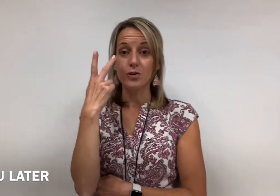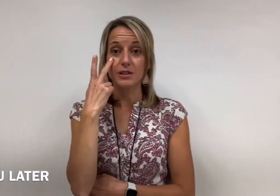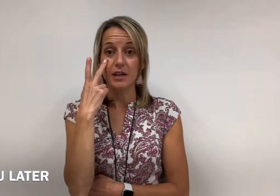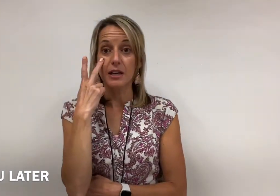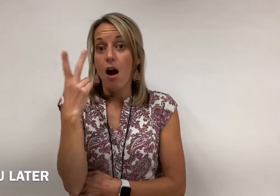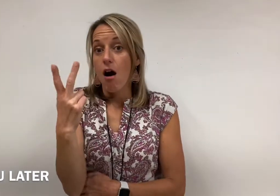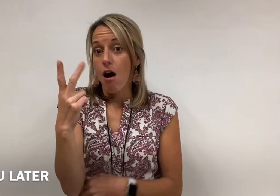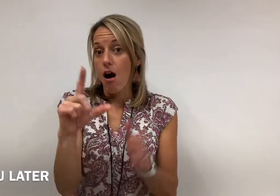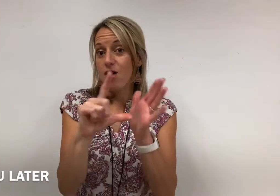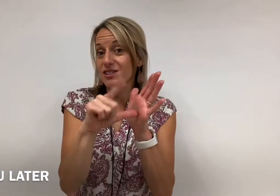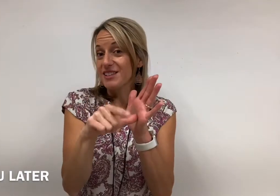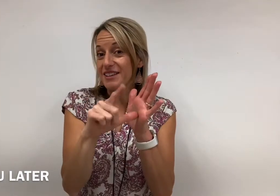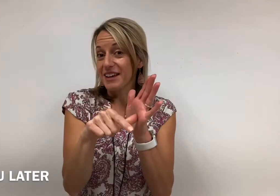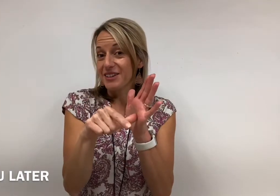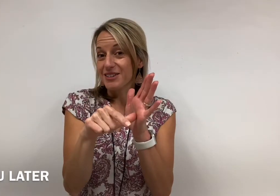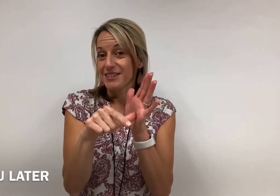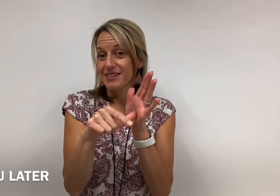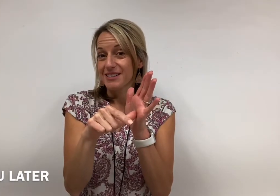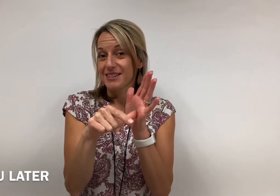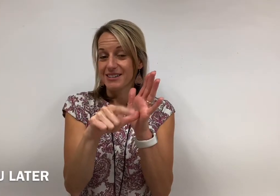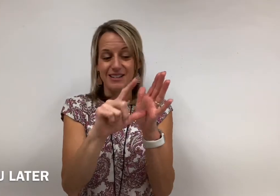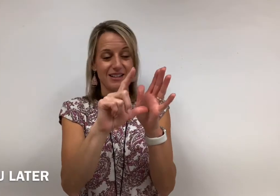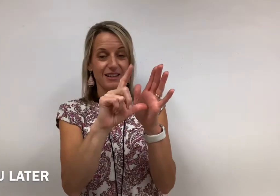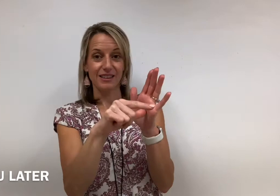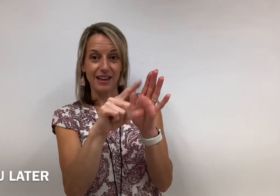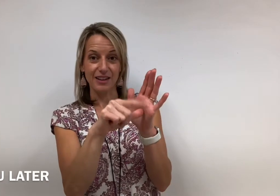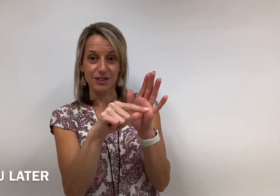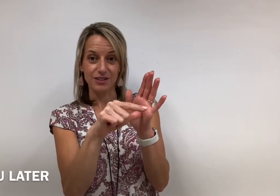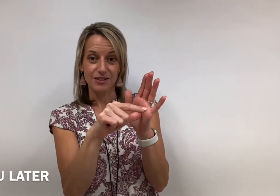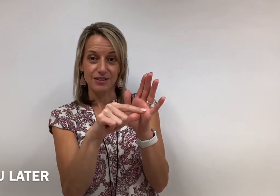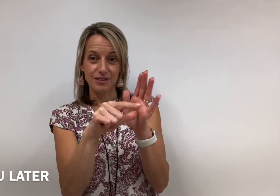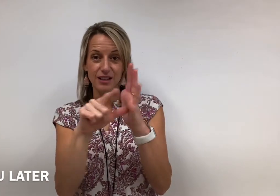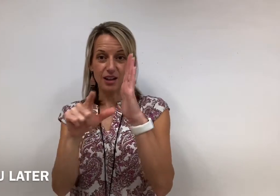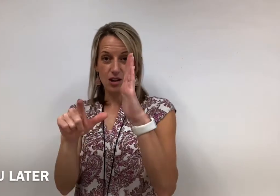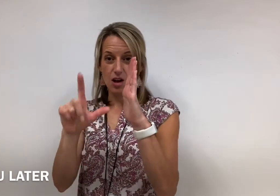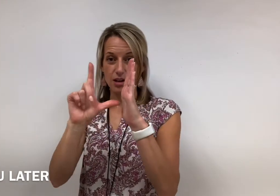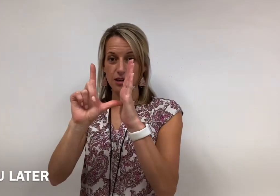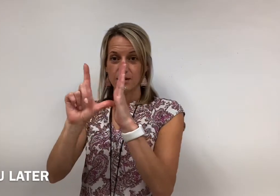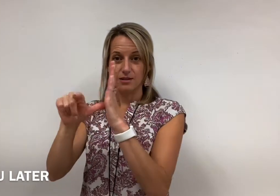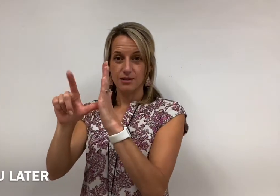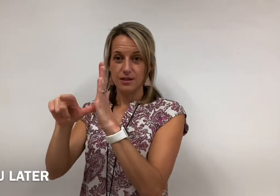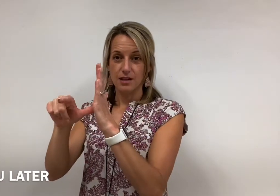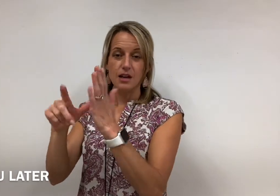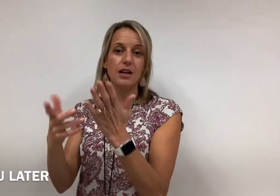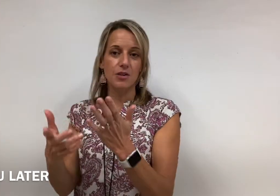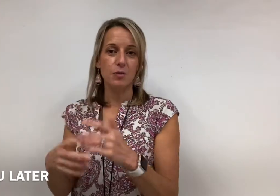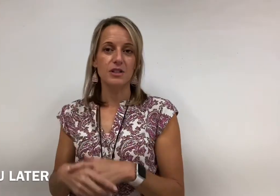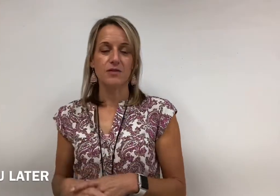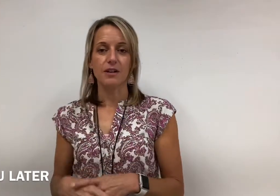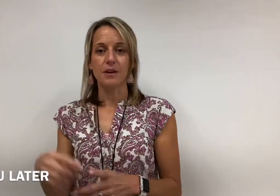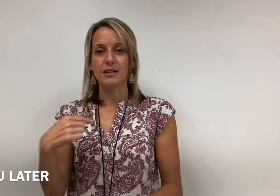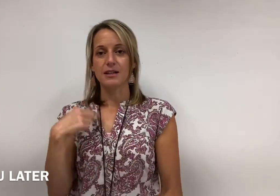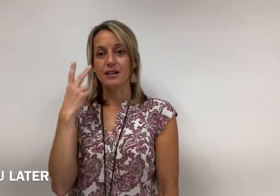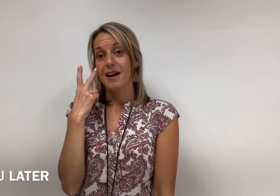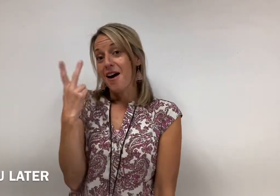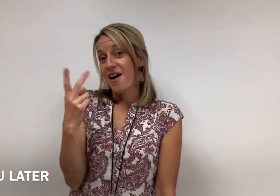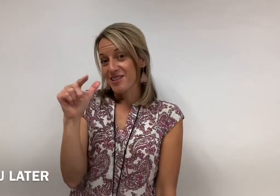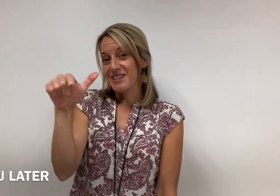sign, I'll see you later. Later, like a clock. Either one is fine. I sign, I'll see you